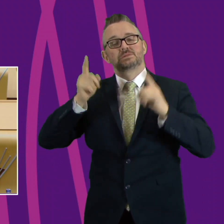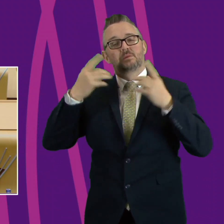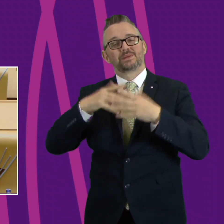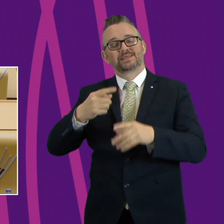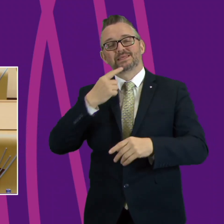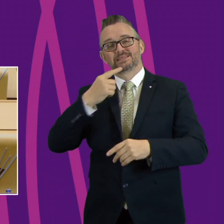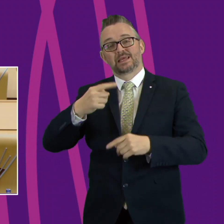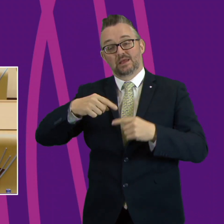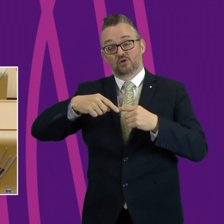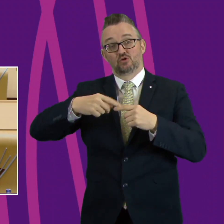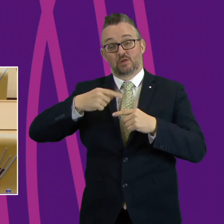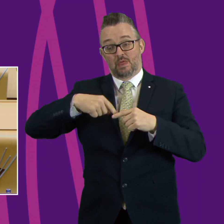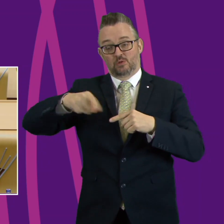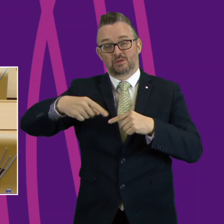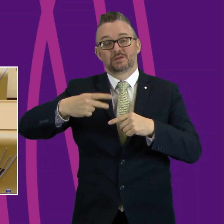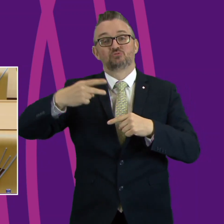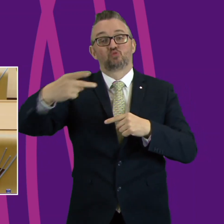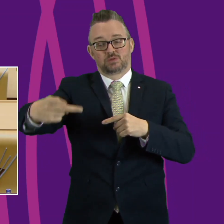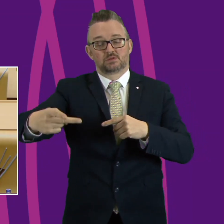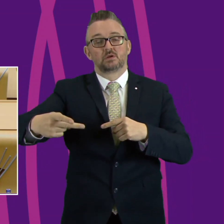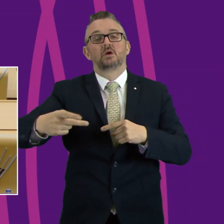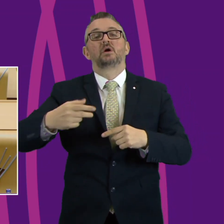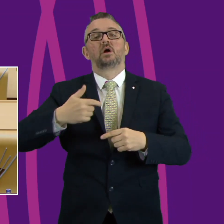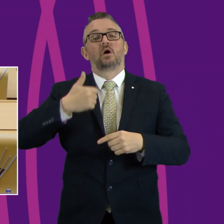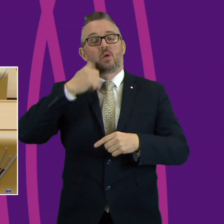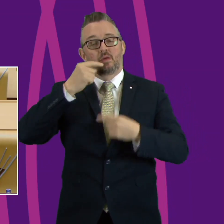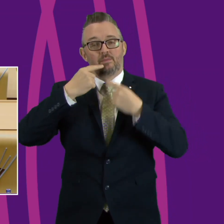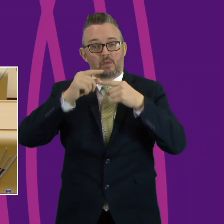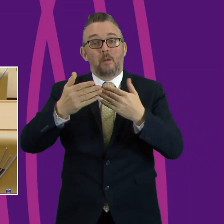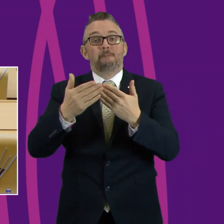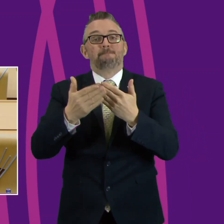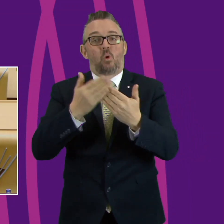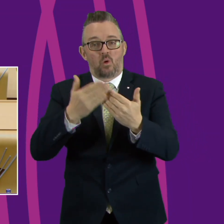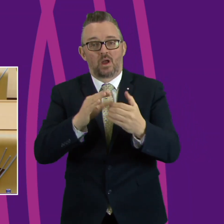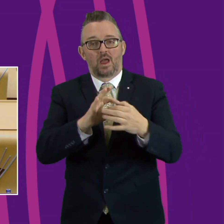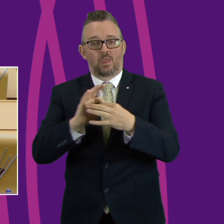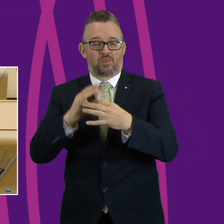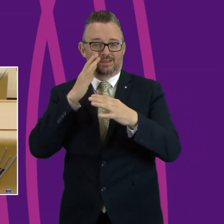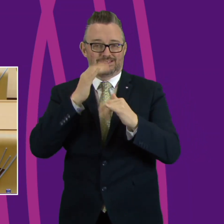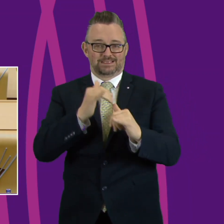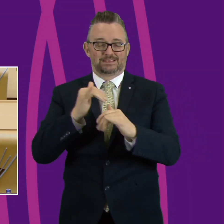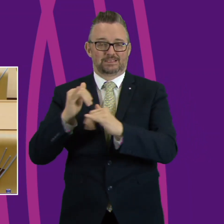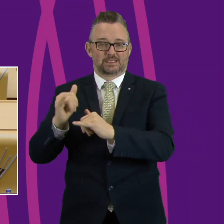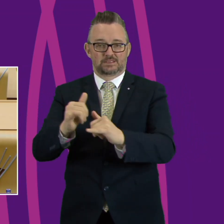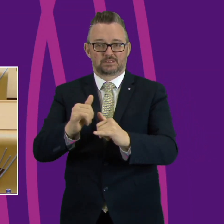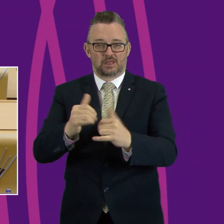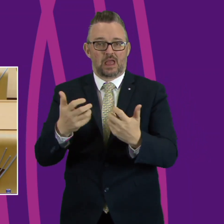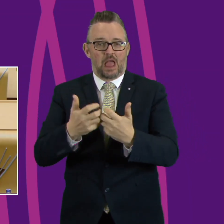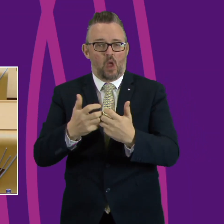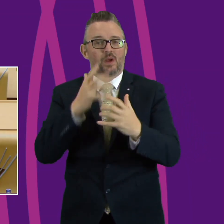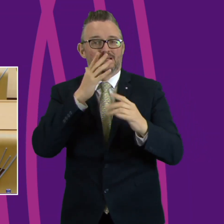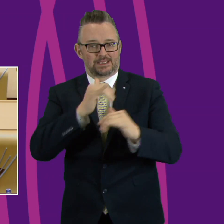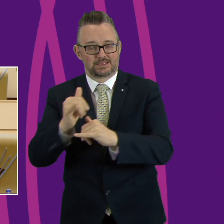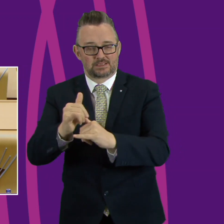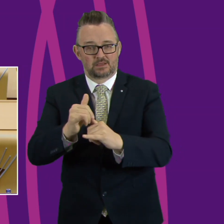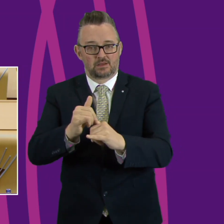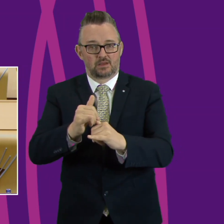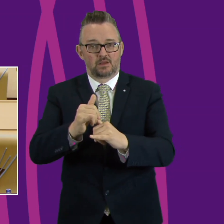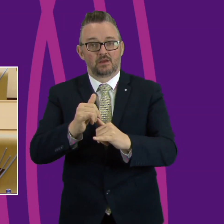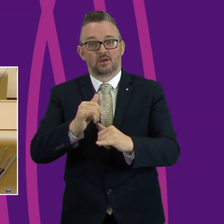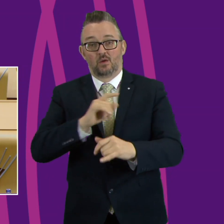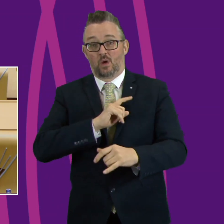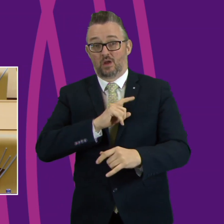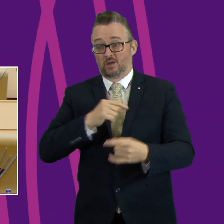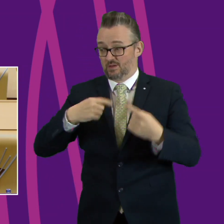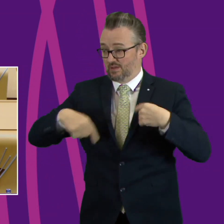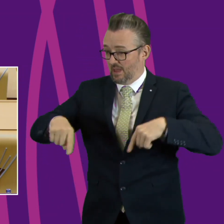briefing, we will have more to say about testing our capacity, how it is used, and importantly, all the work that